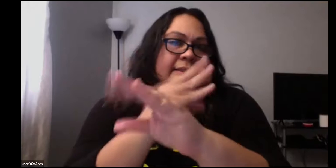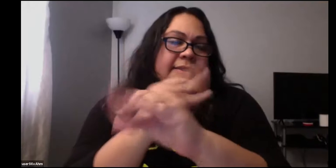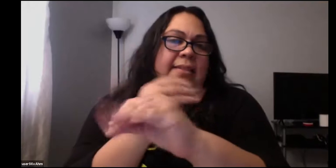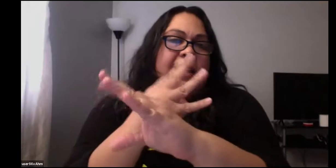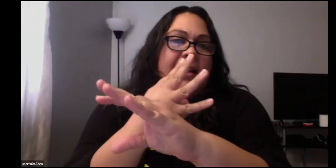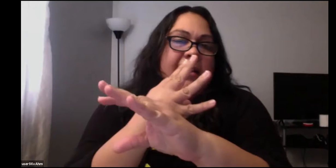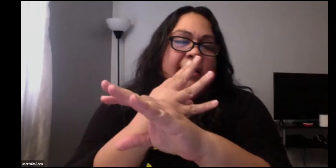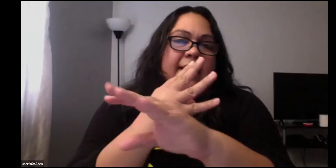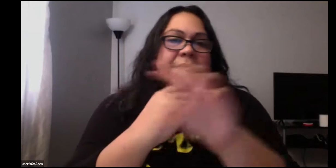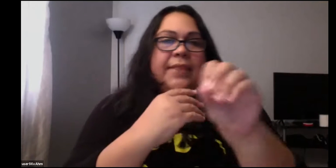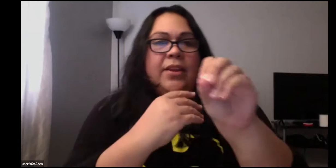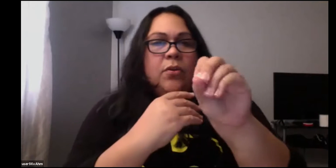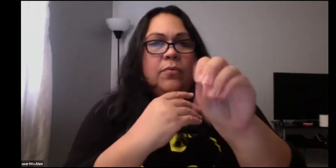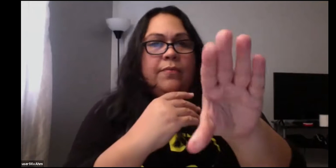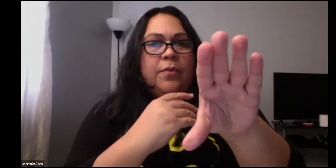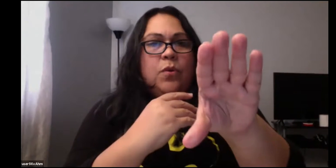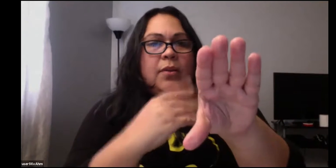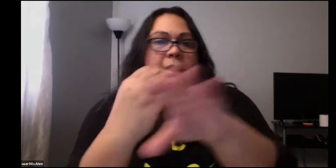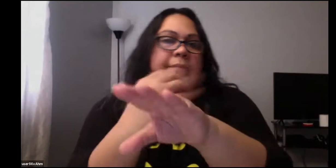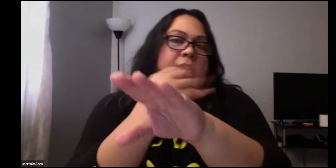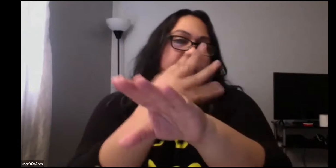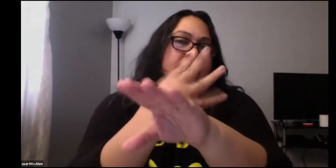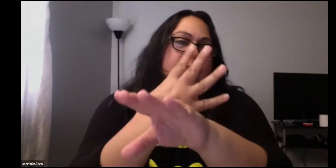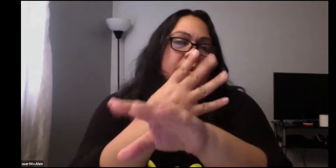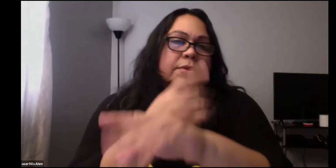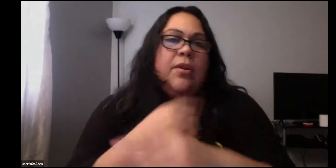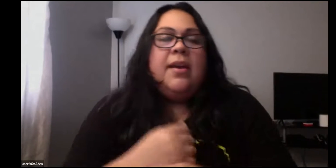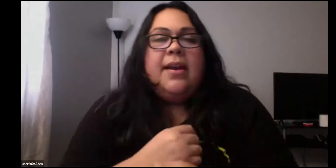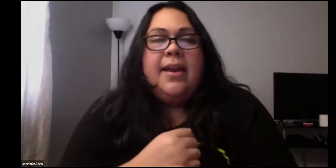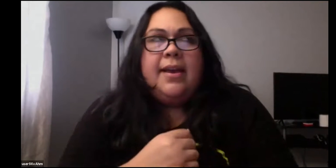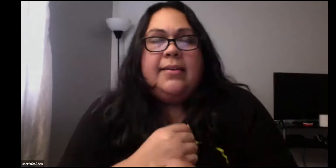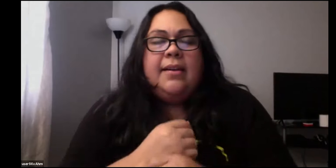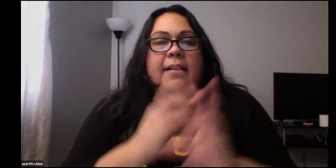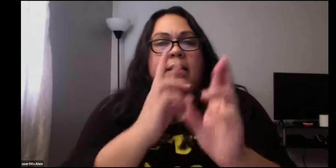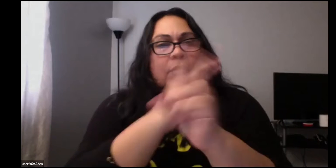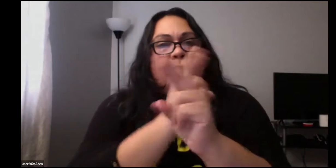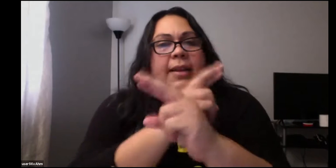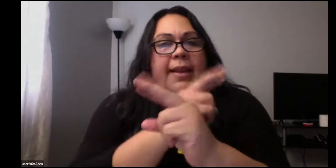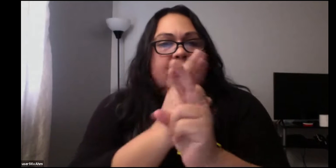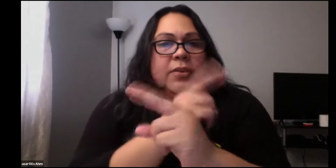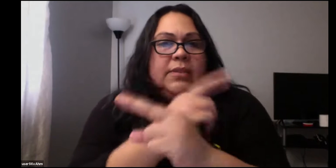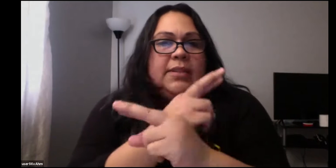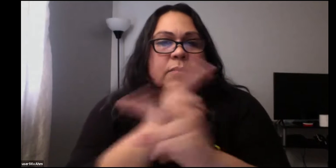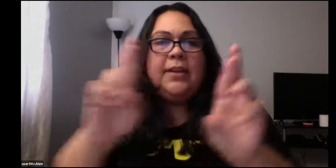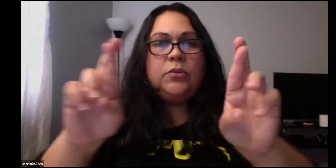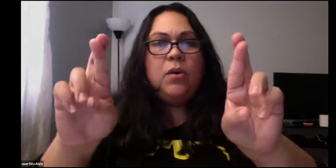it's like video from one way, video from the other. And for relay, they use this one, like 2